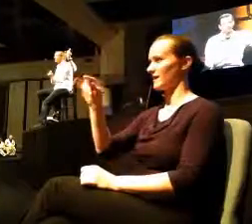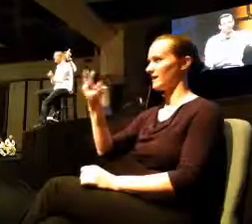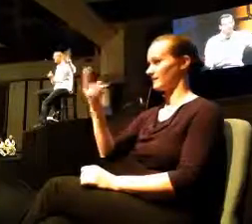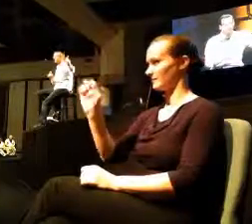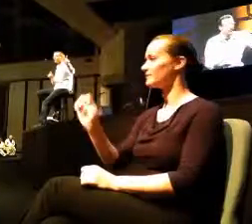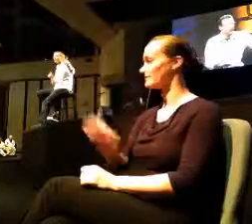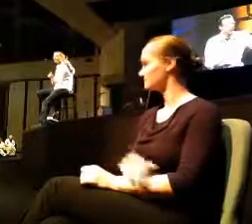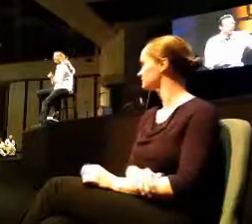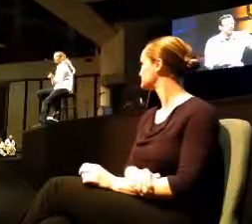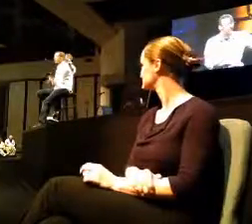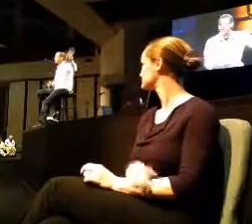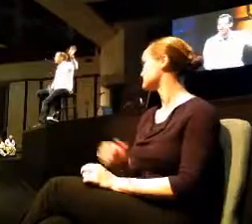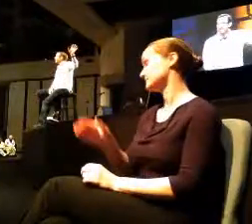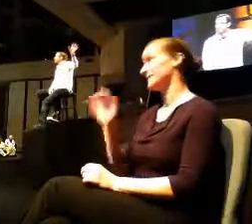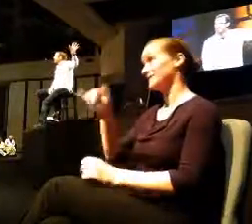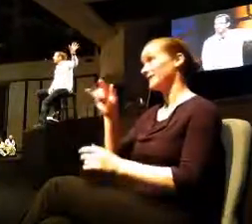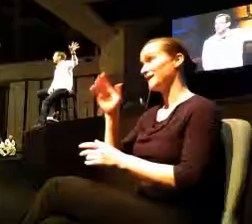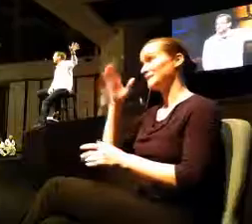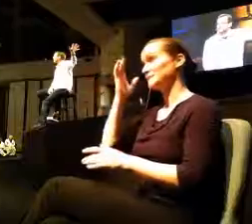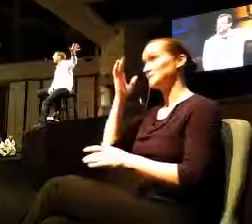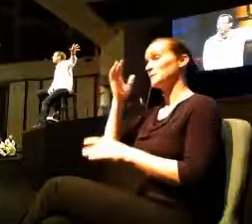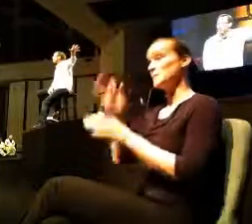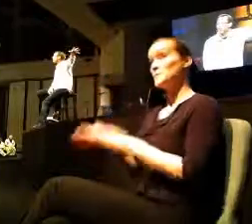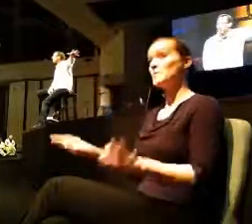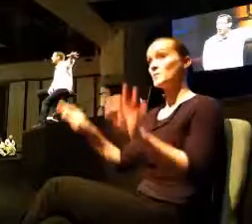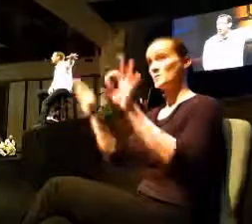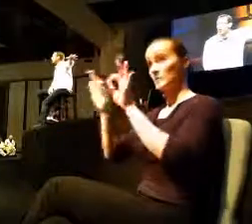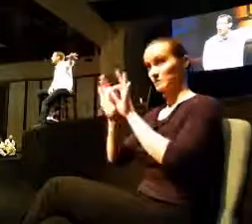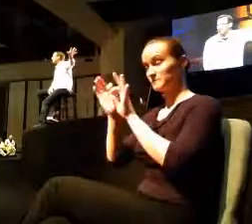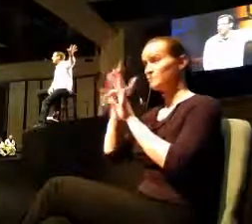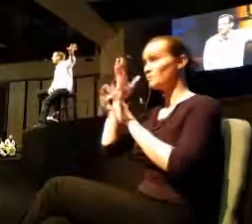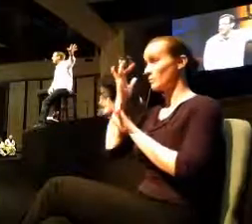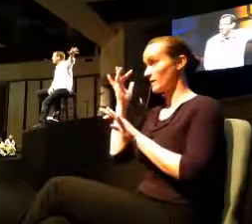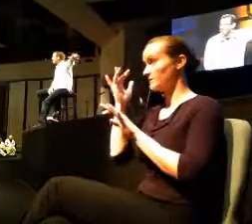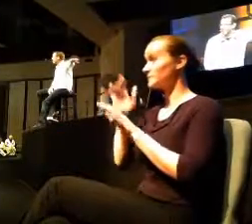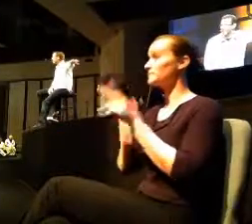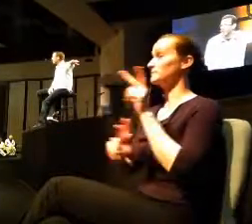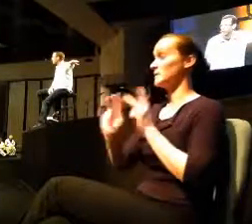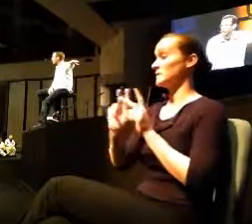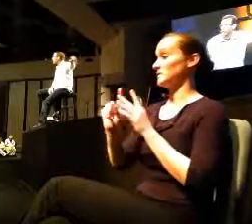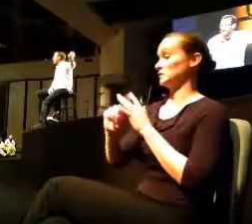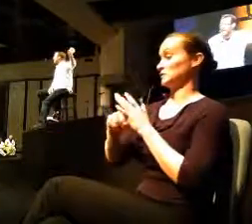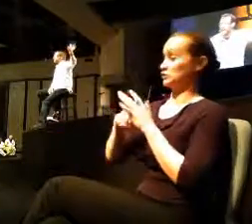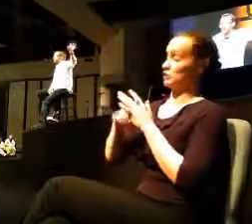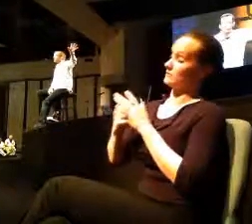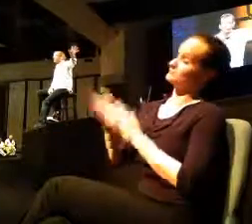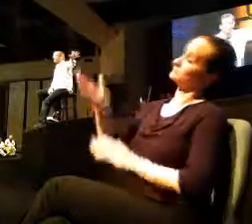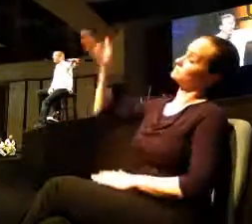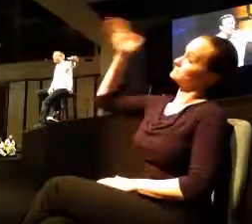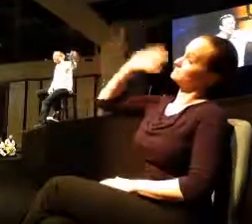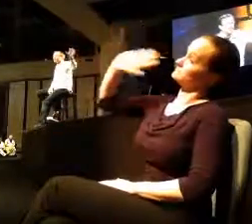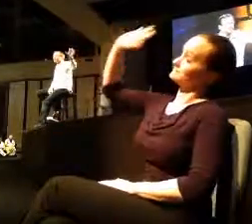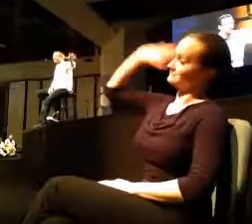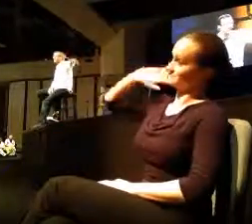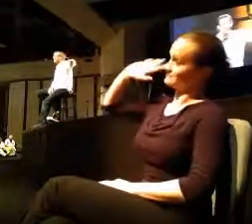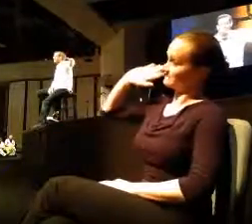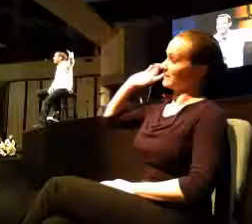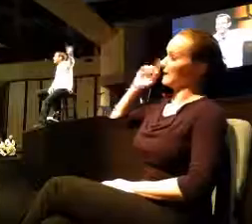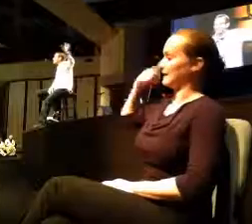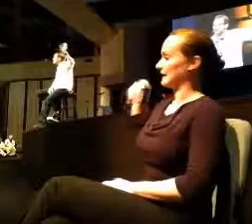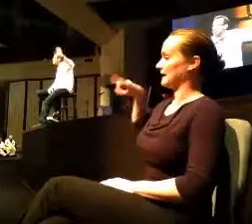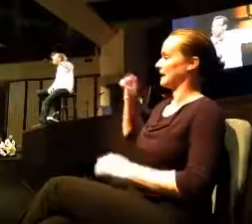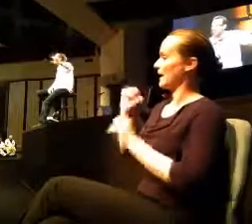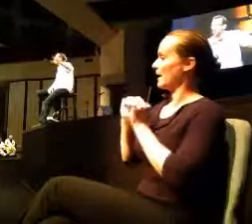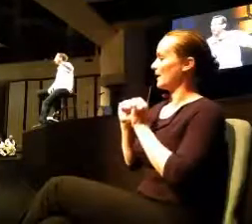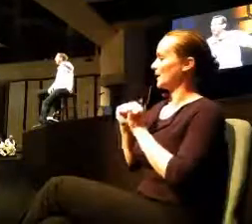beginning, from the very first century, because the people that were a part of that movement in that first century, it was to them to sustain it